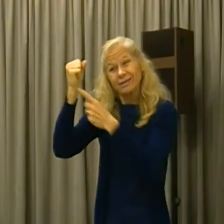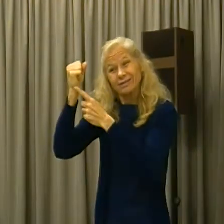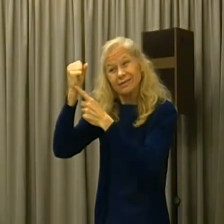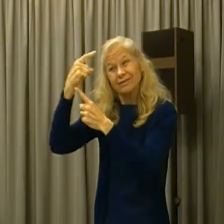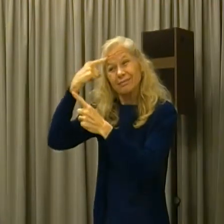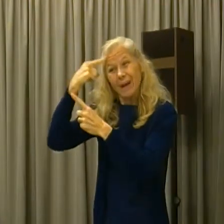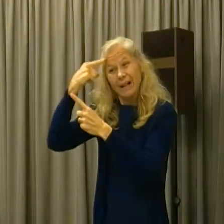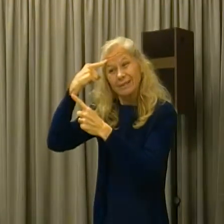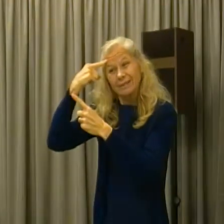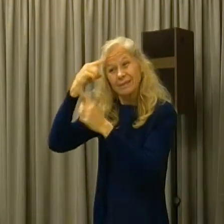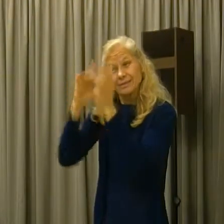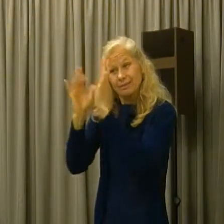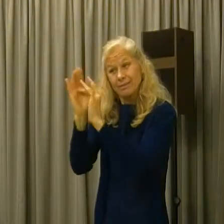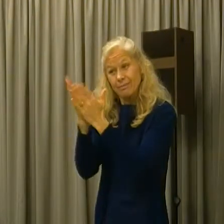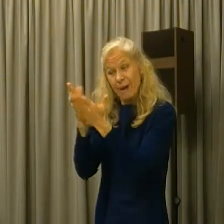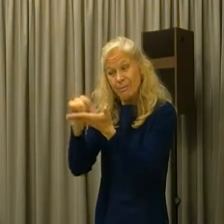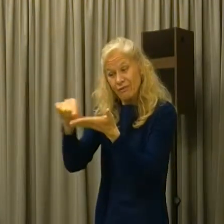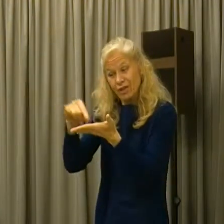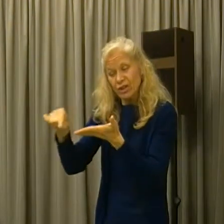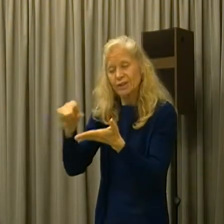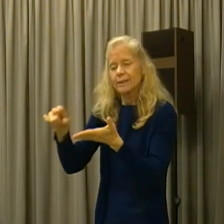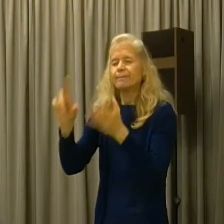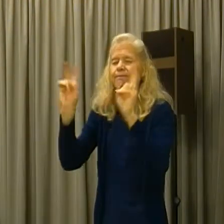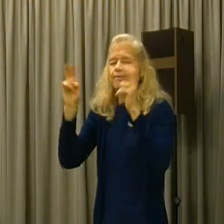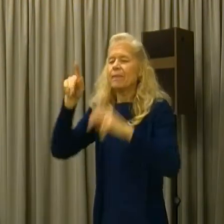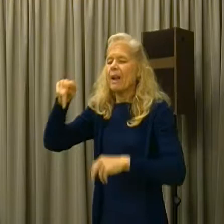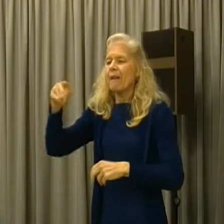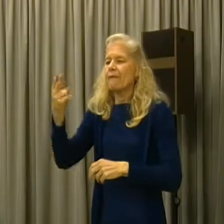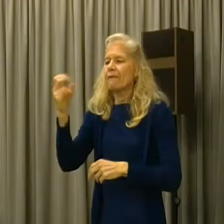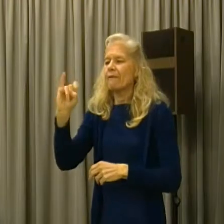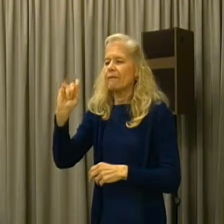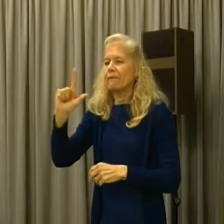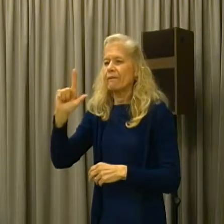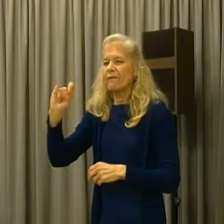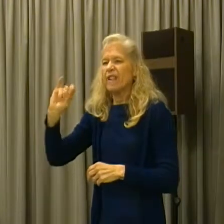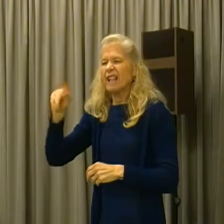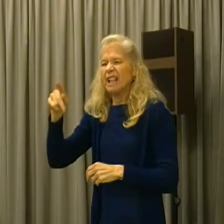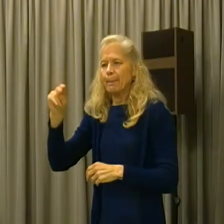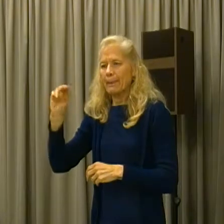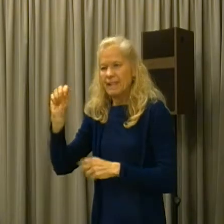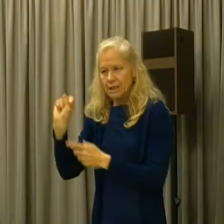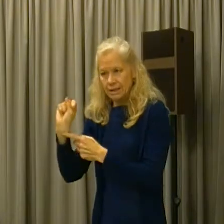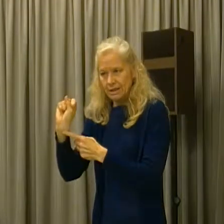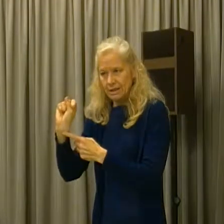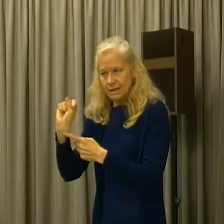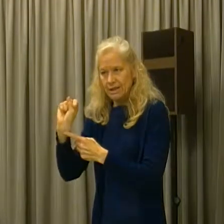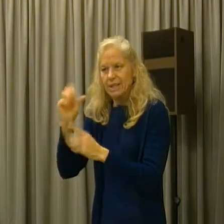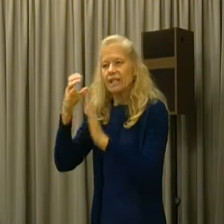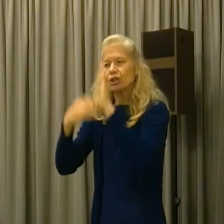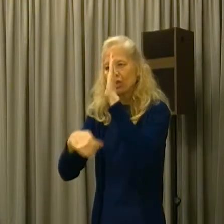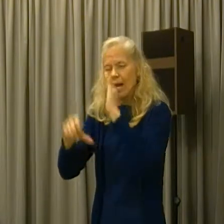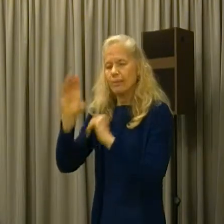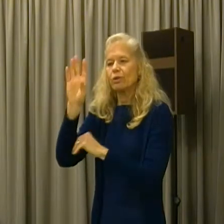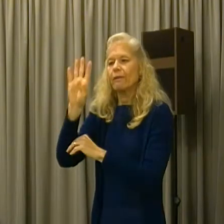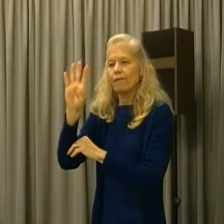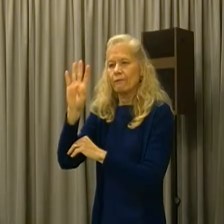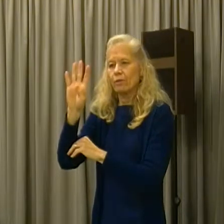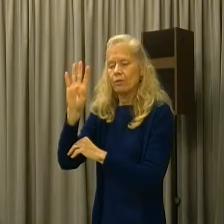are honest, whatsoever things are just, whatsoever things are pure, whatsoever things